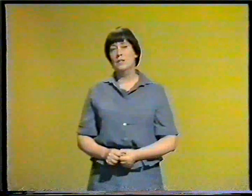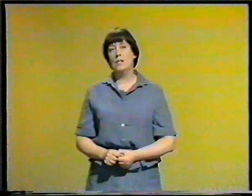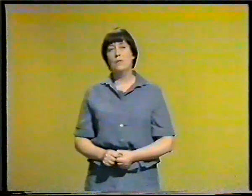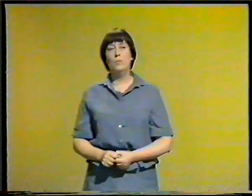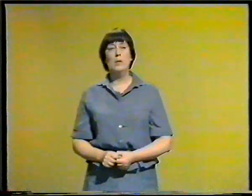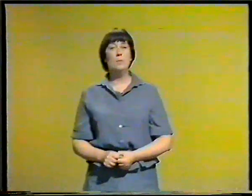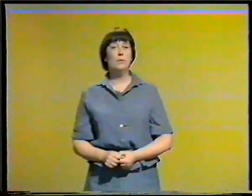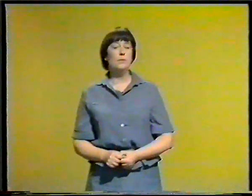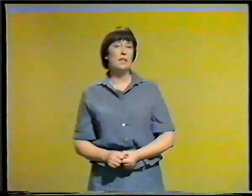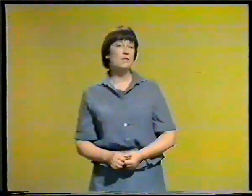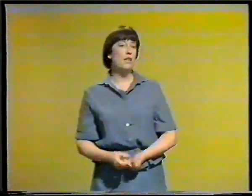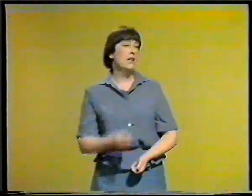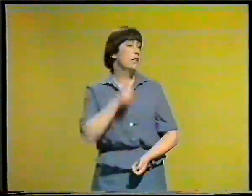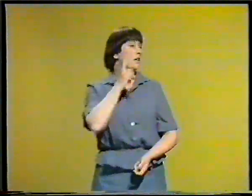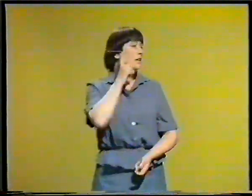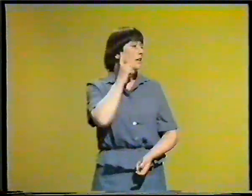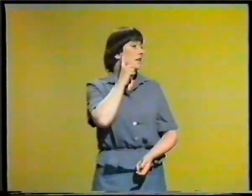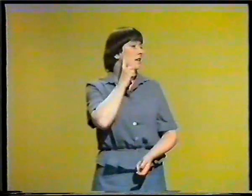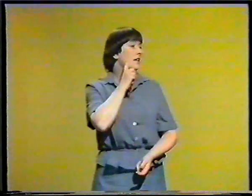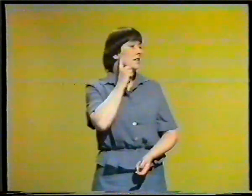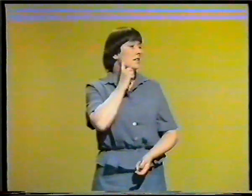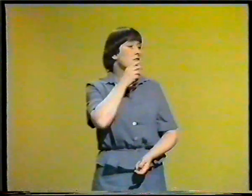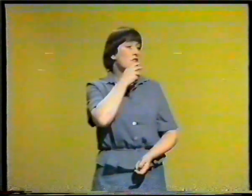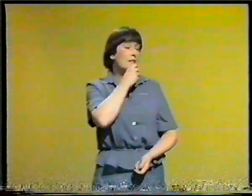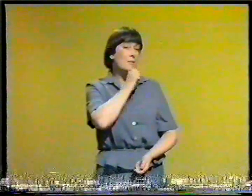Sign for people, well it's really ladies and gentlemen.